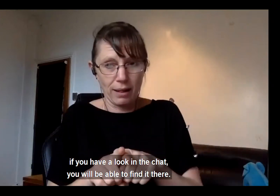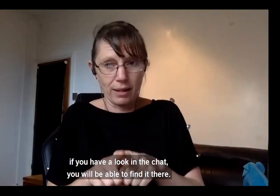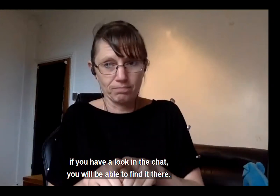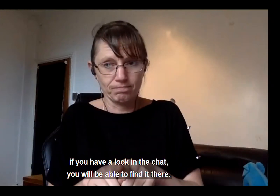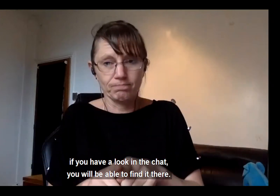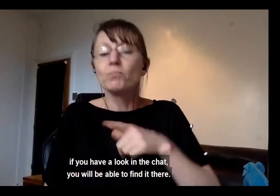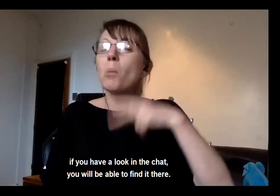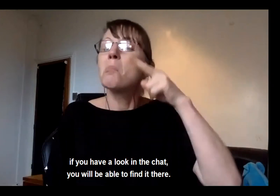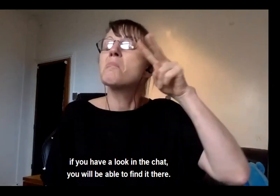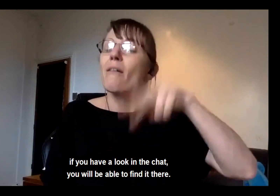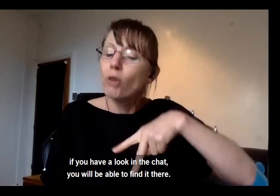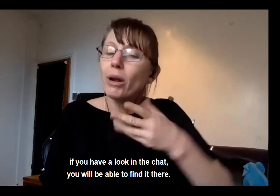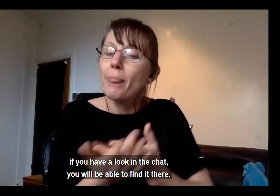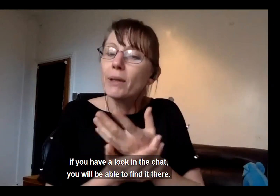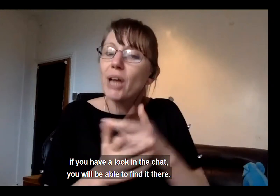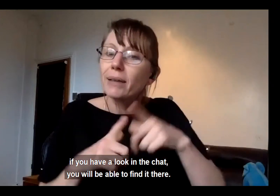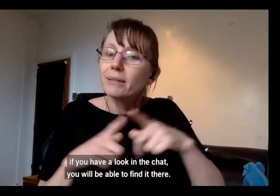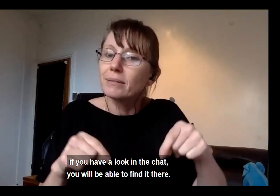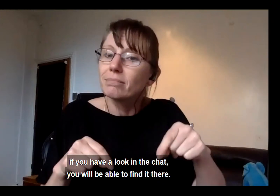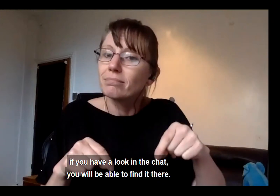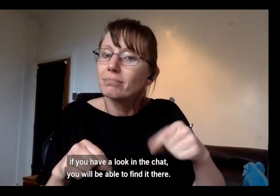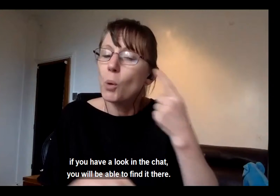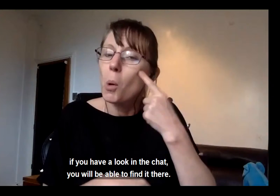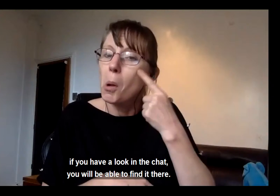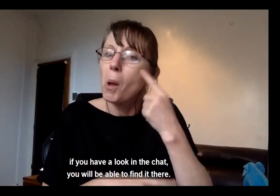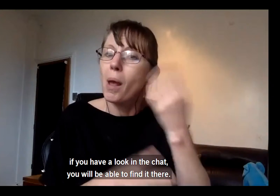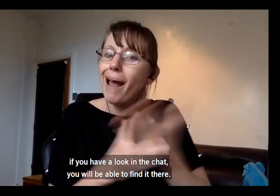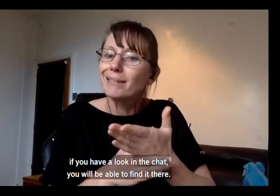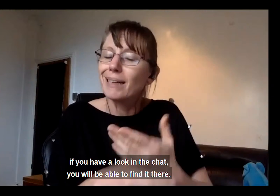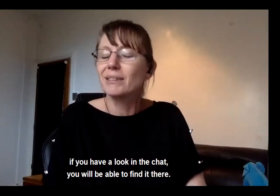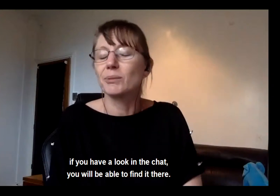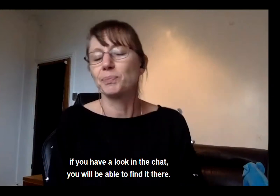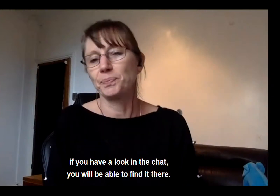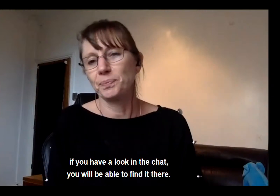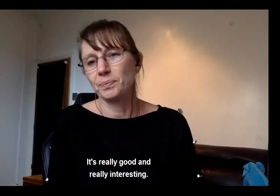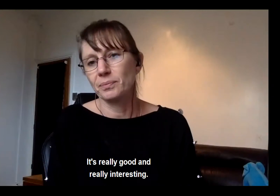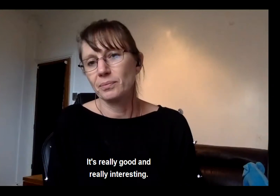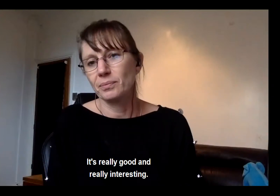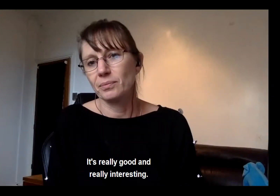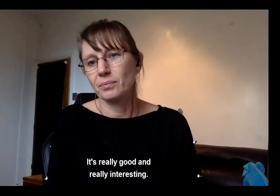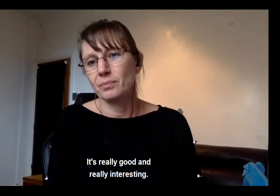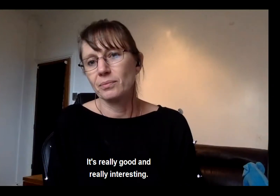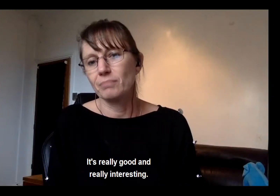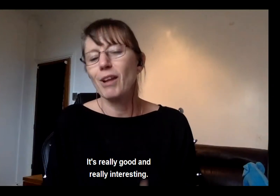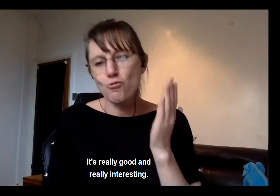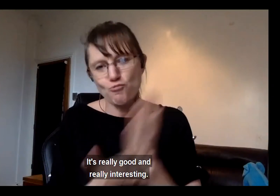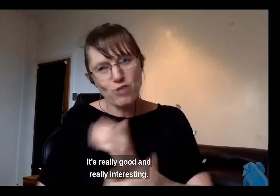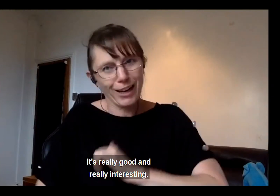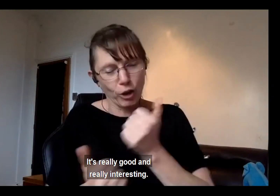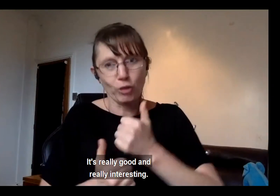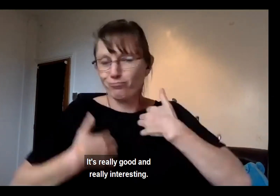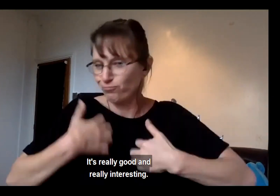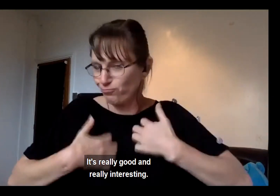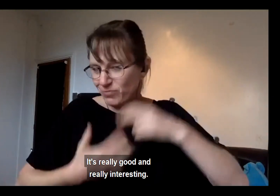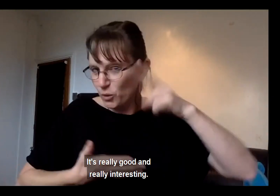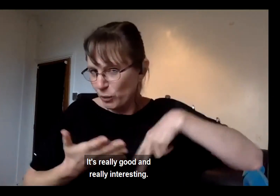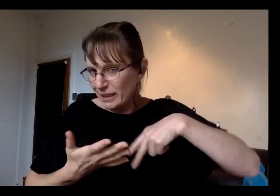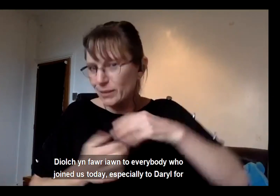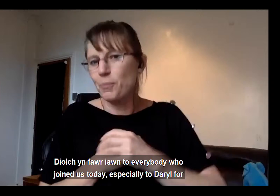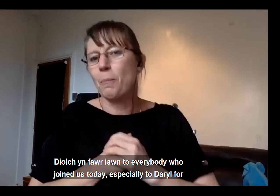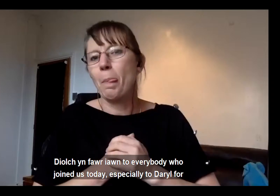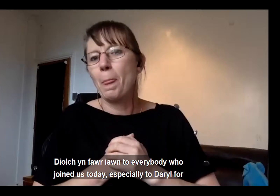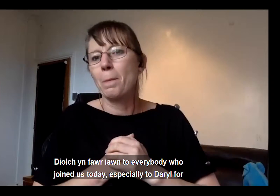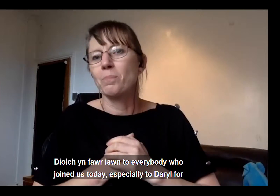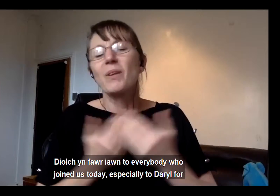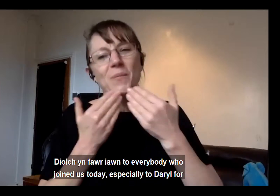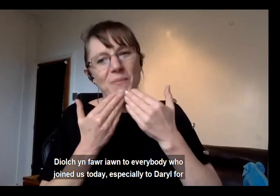you have a look in the chat, you will be able to find it there. It's really good and really interesting. So